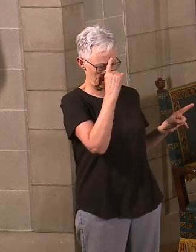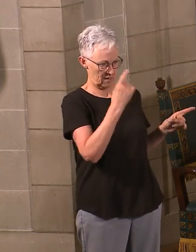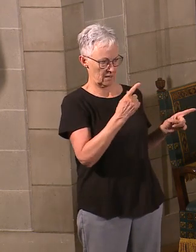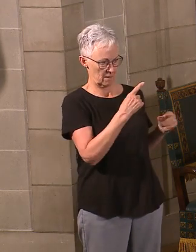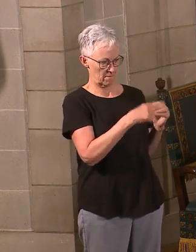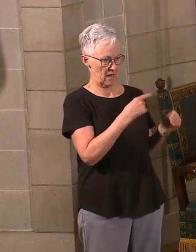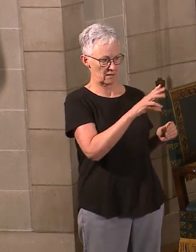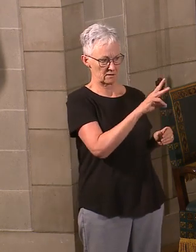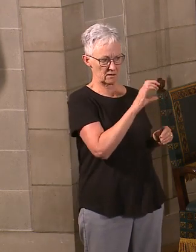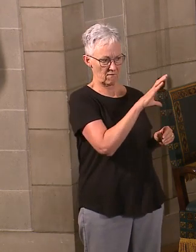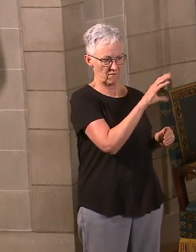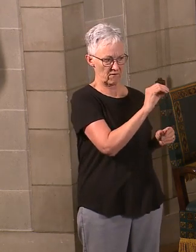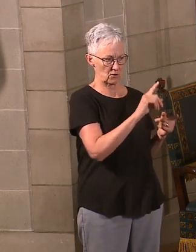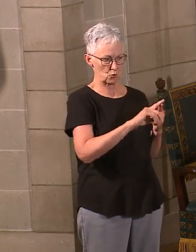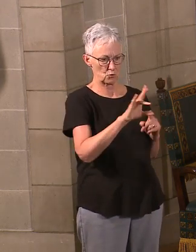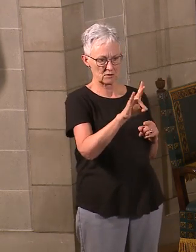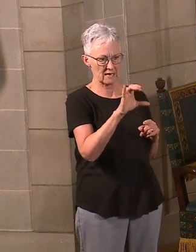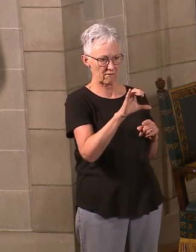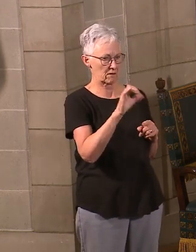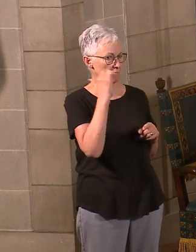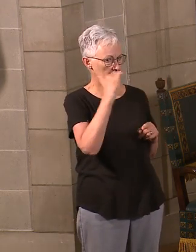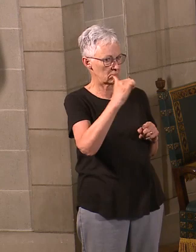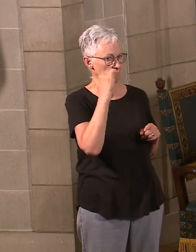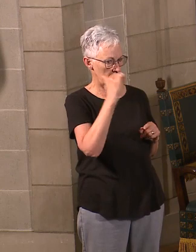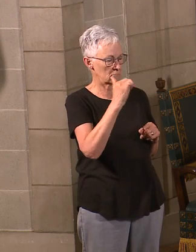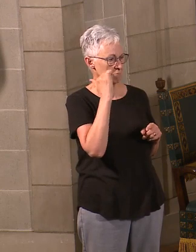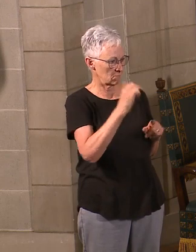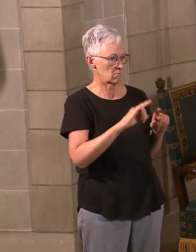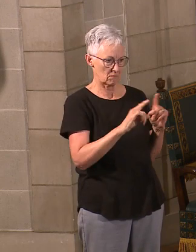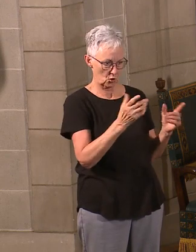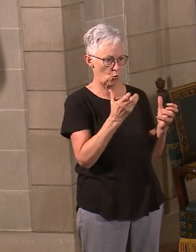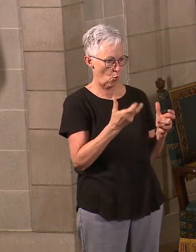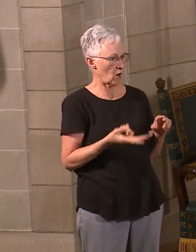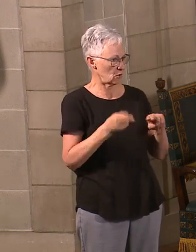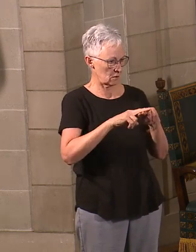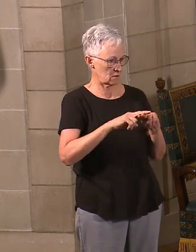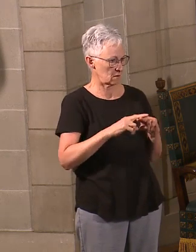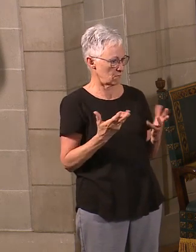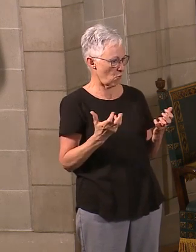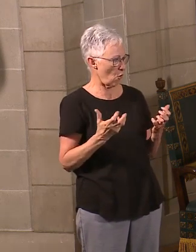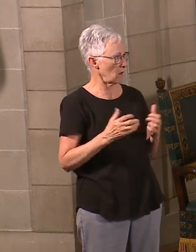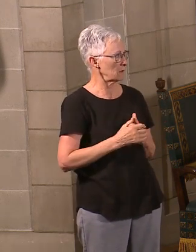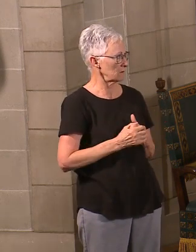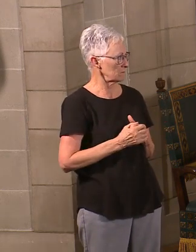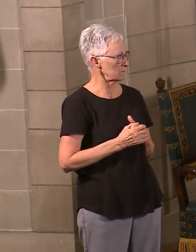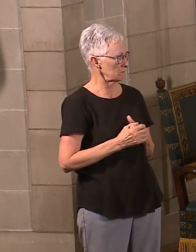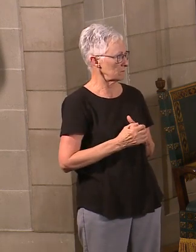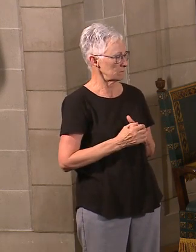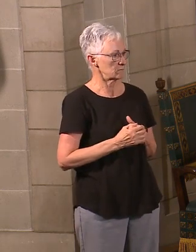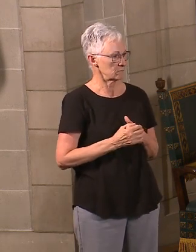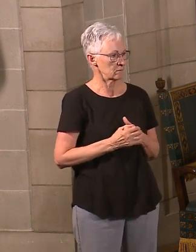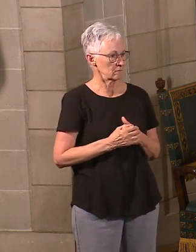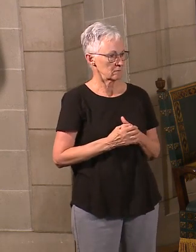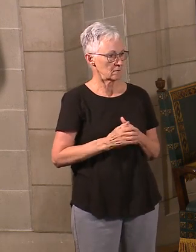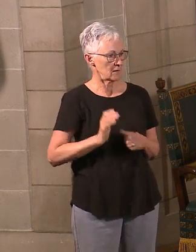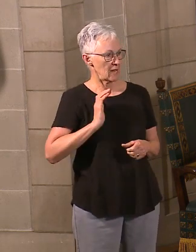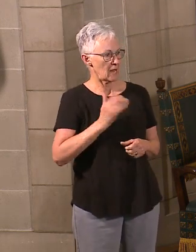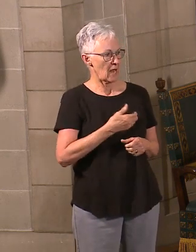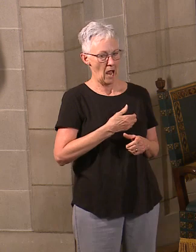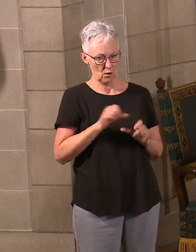650 to 700 tests a day right now, and obviously we want to look to expand that. Is the capacity still on 800? So the capacity is probably closer